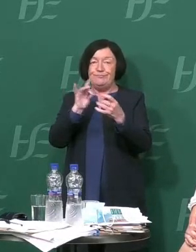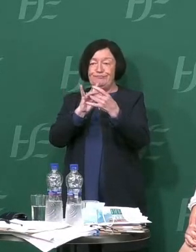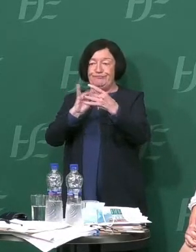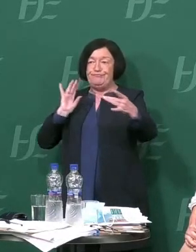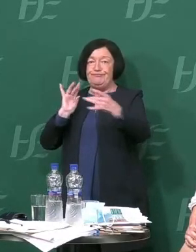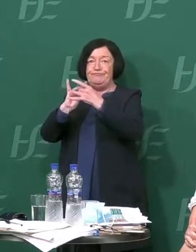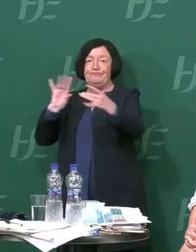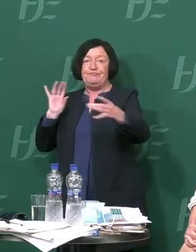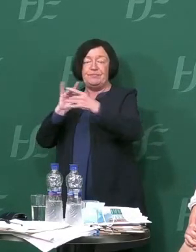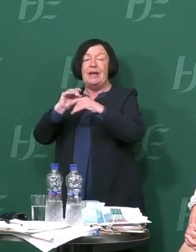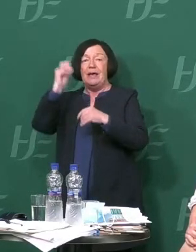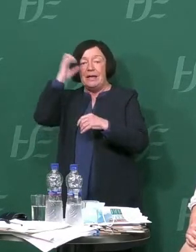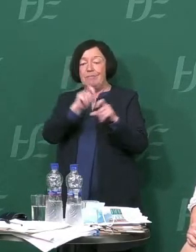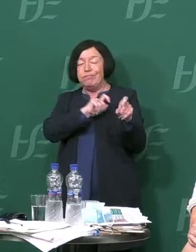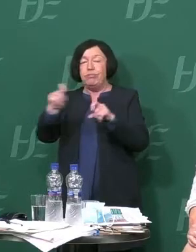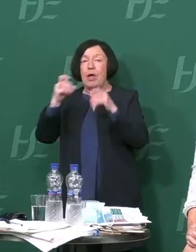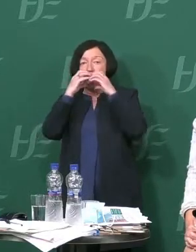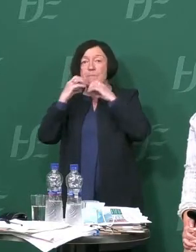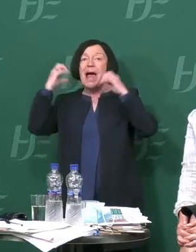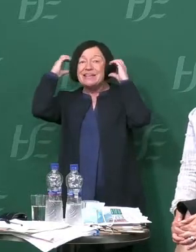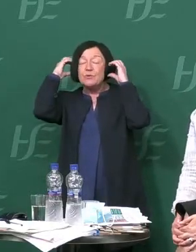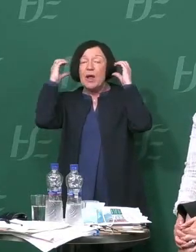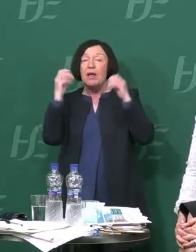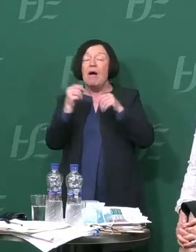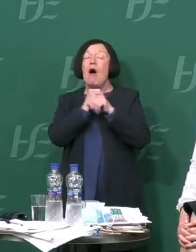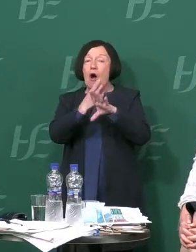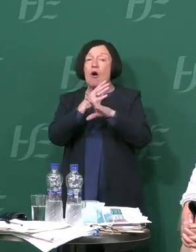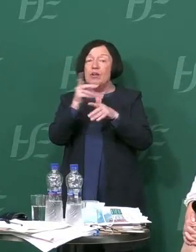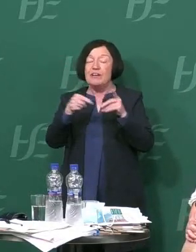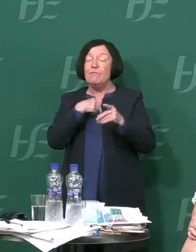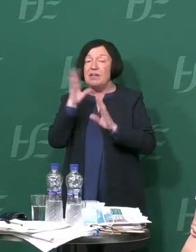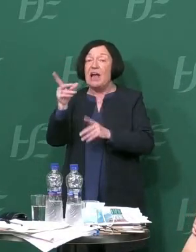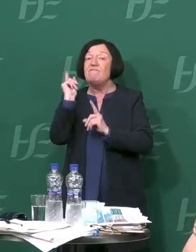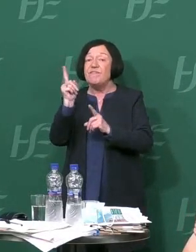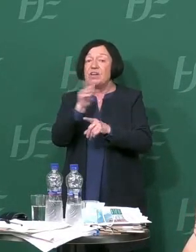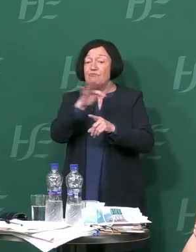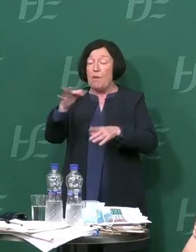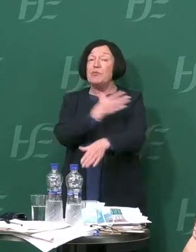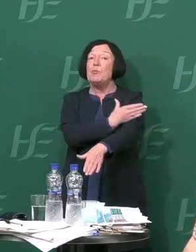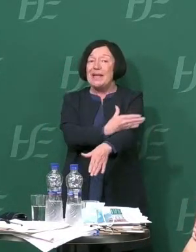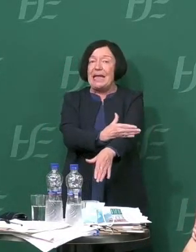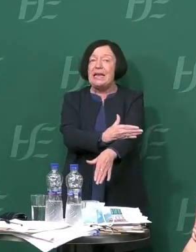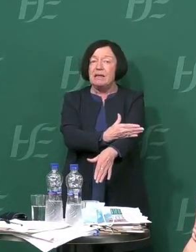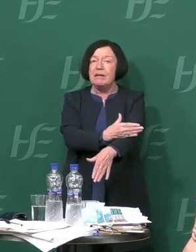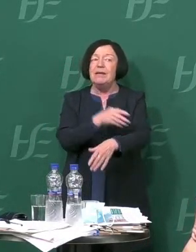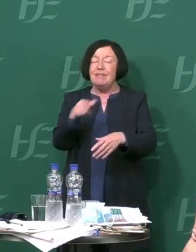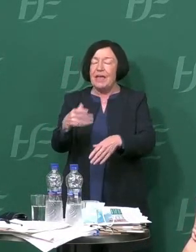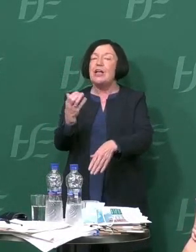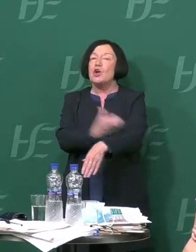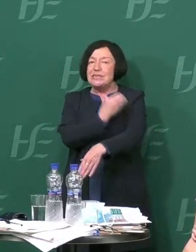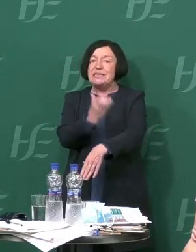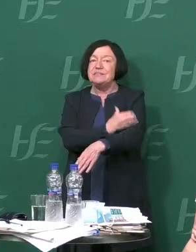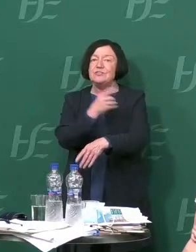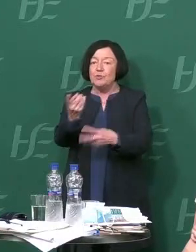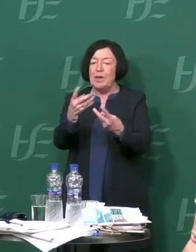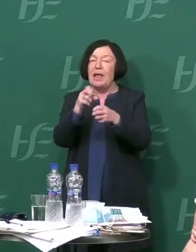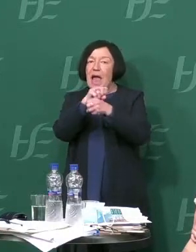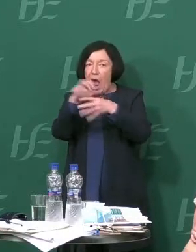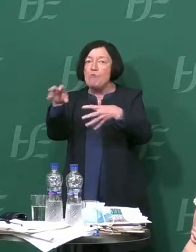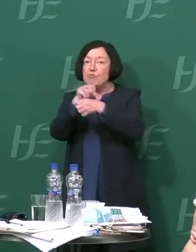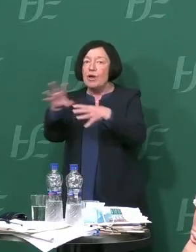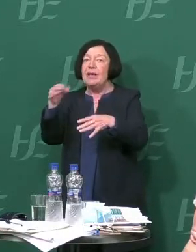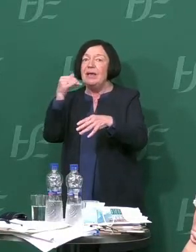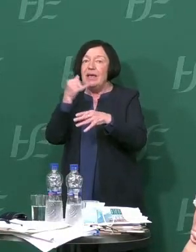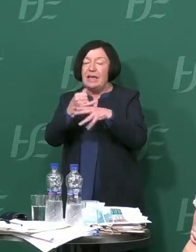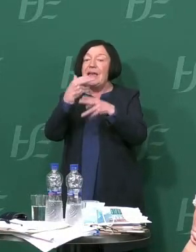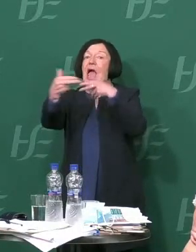and keep your mask wearing, all the precautions that we've had advised from the beginning, because there do continue to be outbreaks